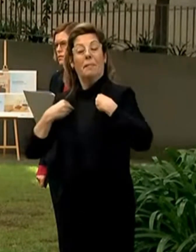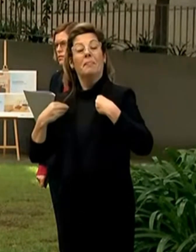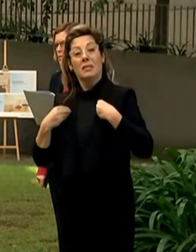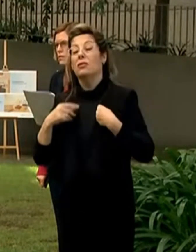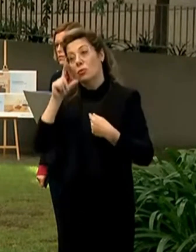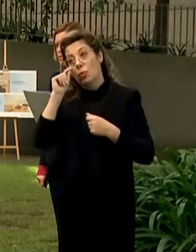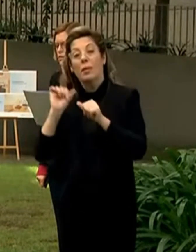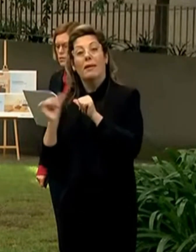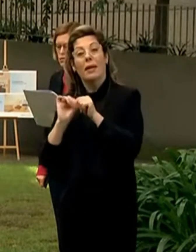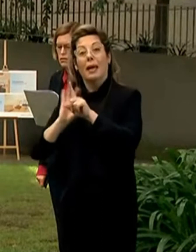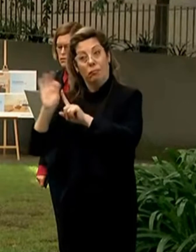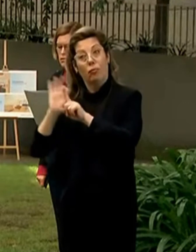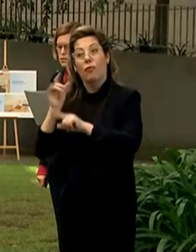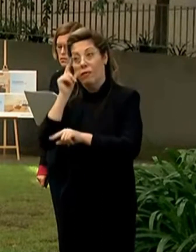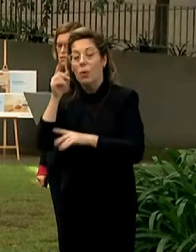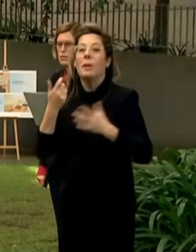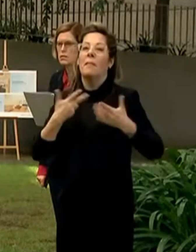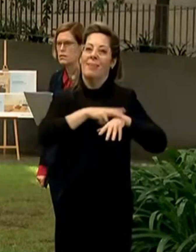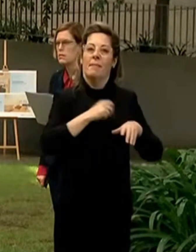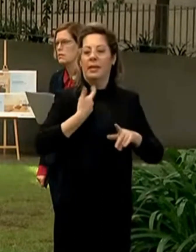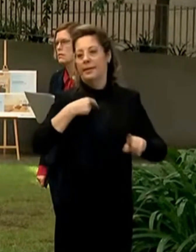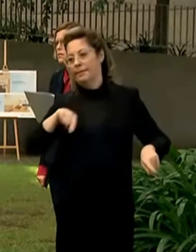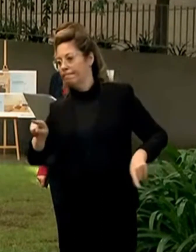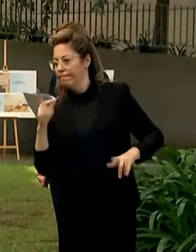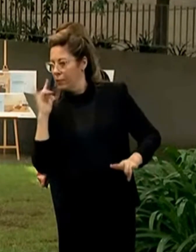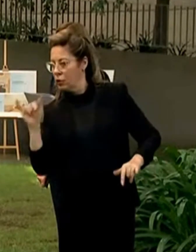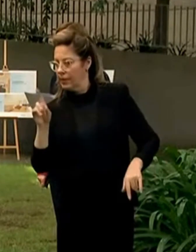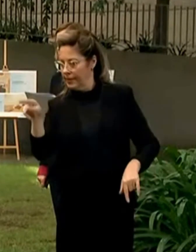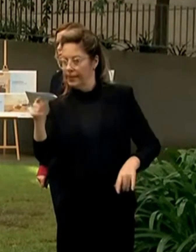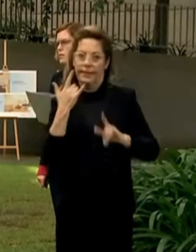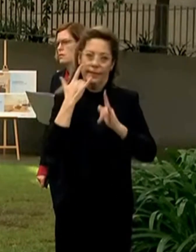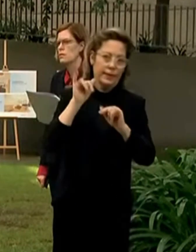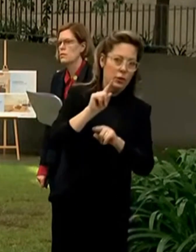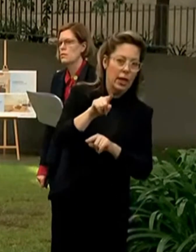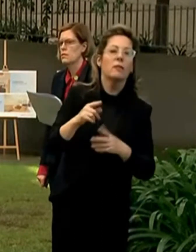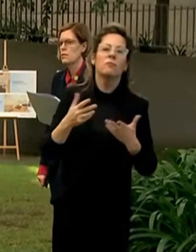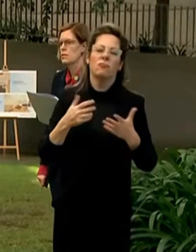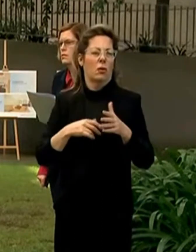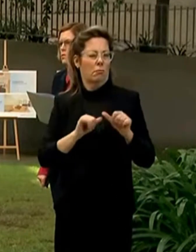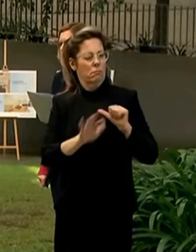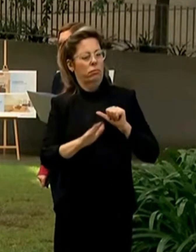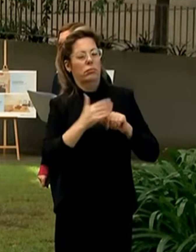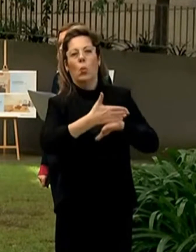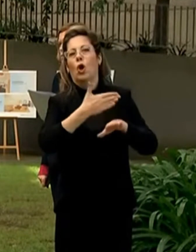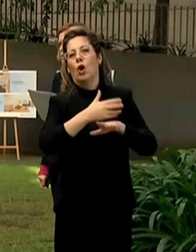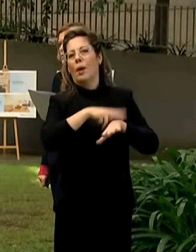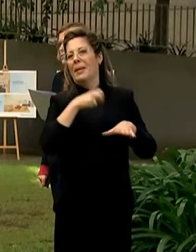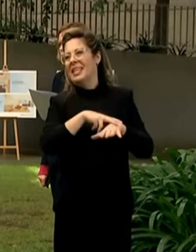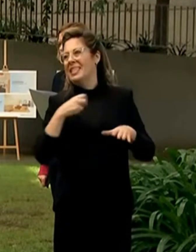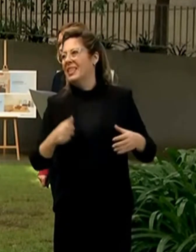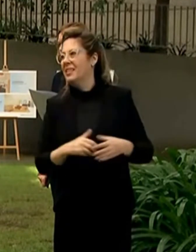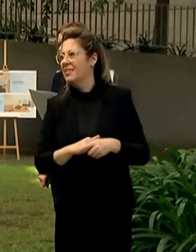regard. And I'm pleased with the work the police have been doing in conjunction with our regulators, who have really stepped up on that